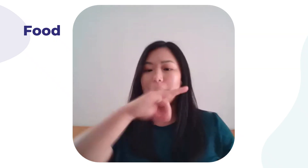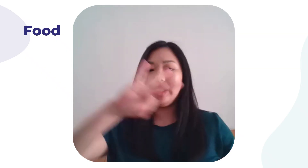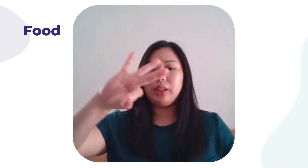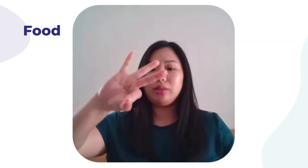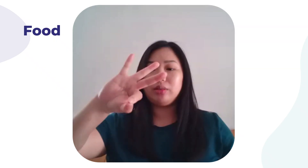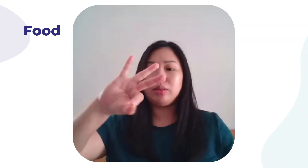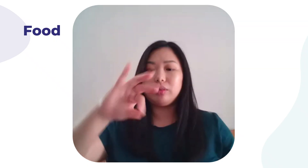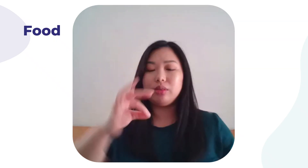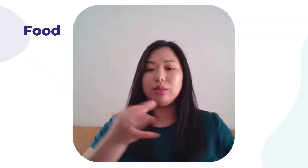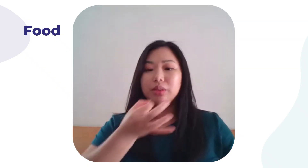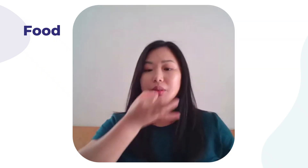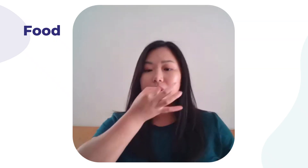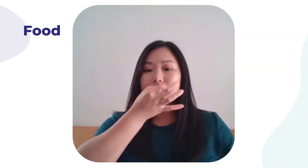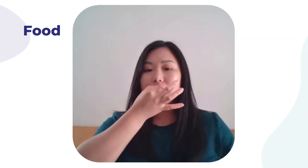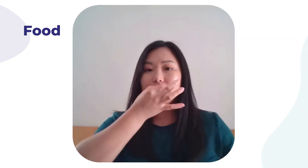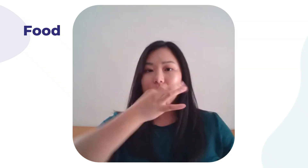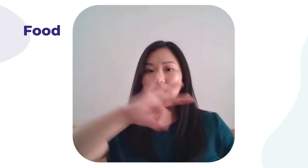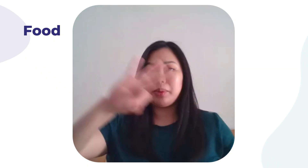Strawberry.